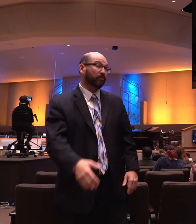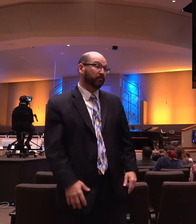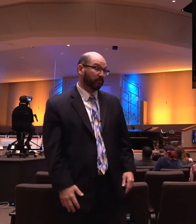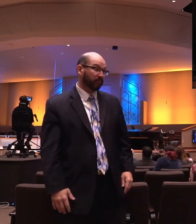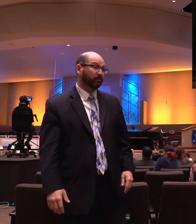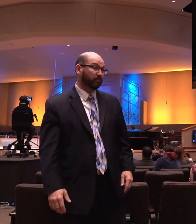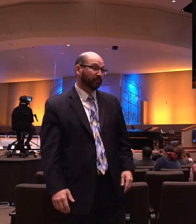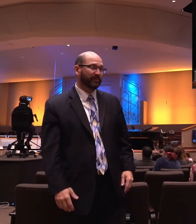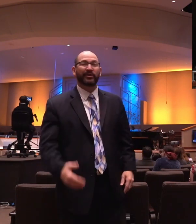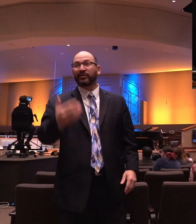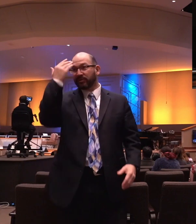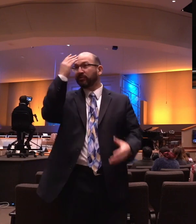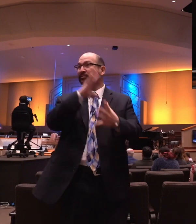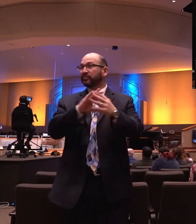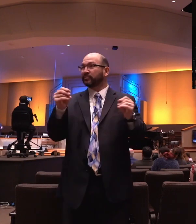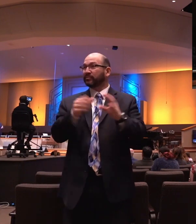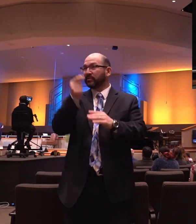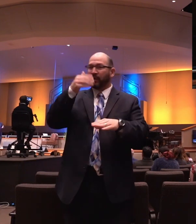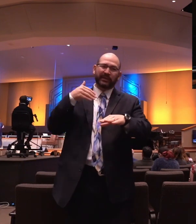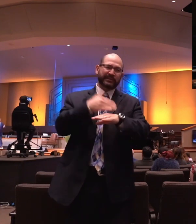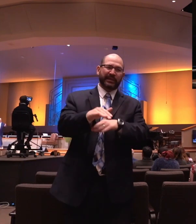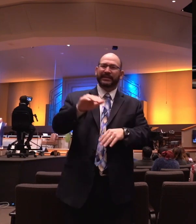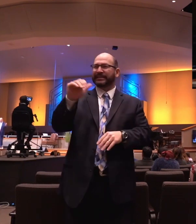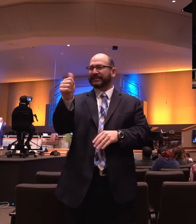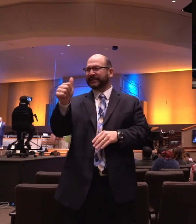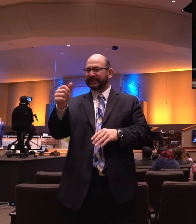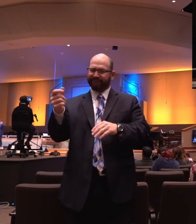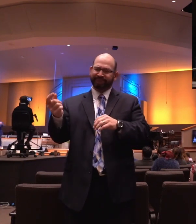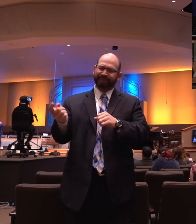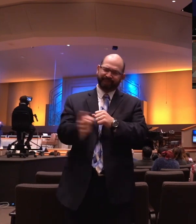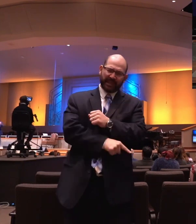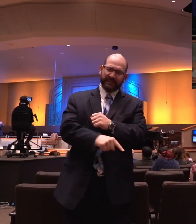And you know the story, God sent 10 plagues. He sent